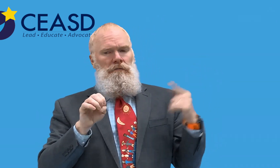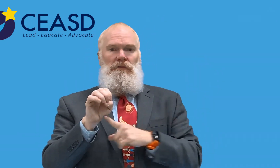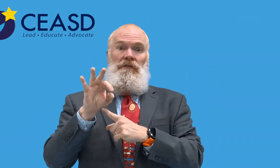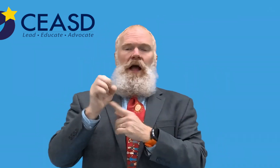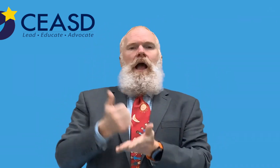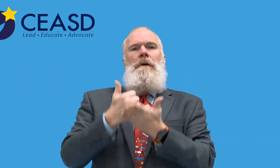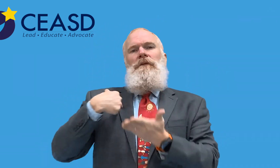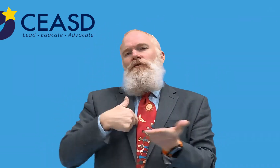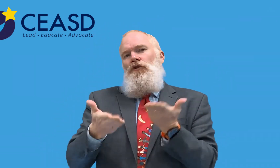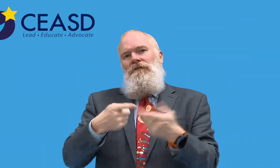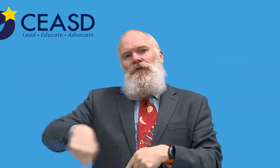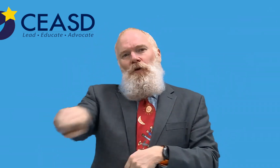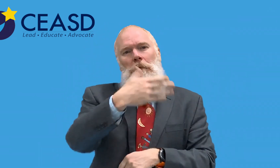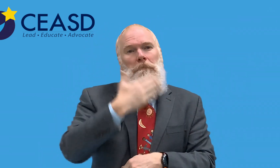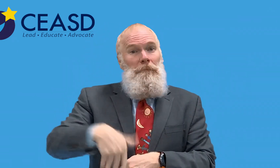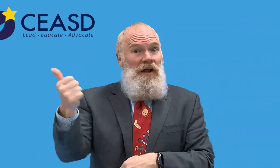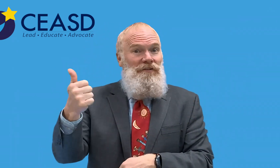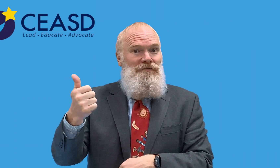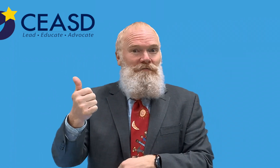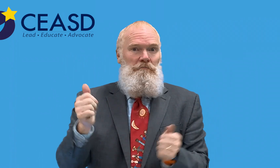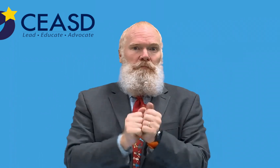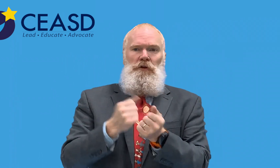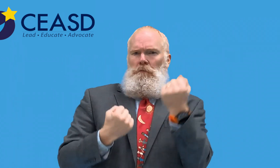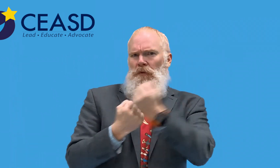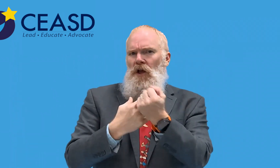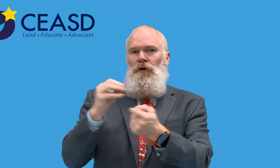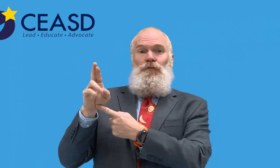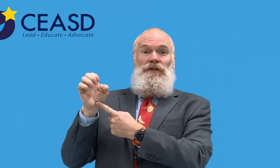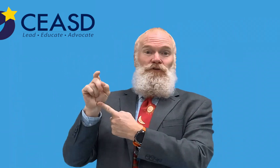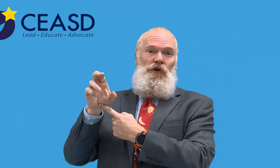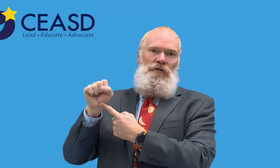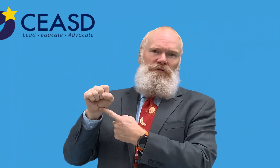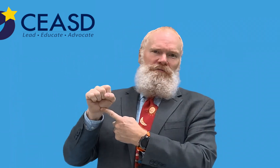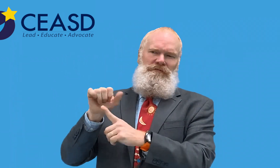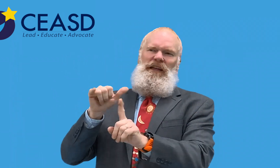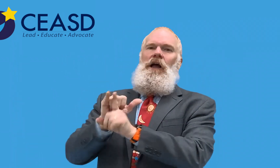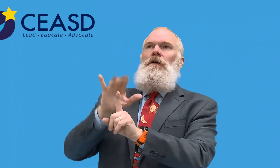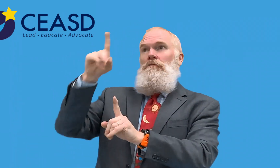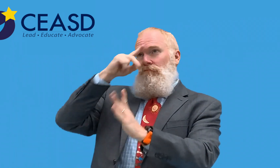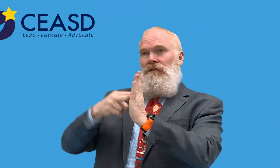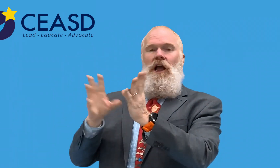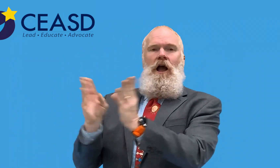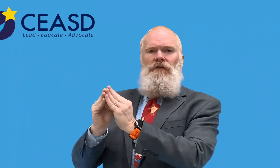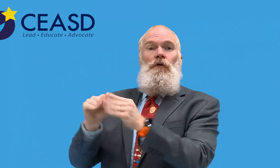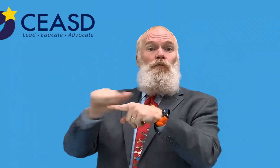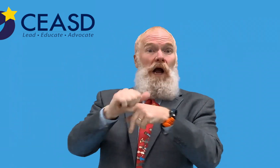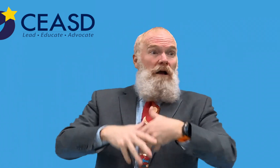students can thrive. The income for the registration fees comes back to support CEASD and allows us to serve and support